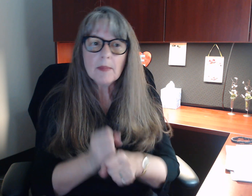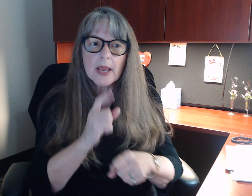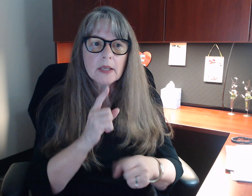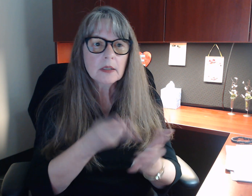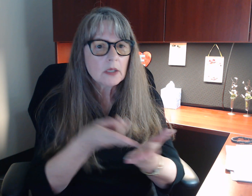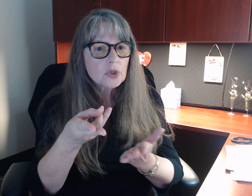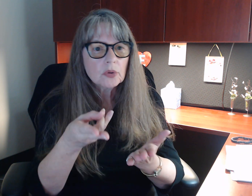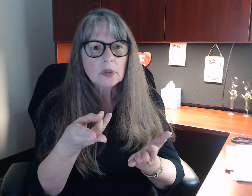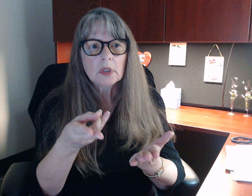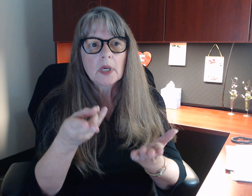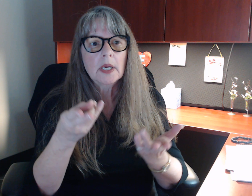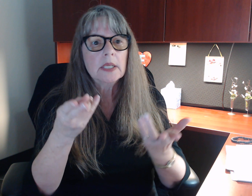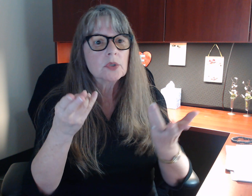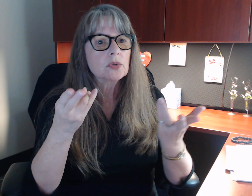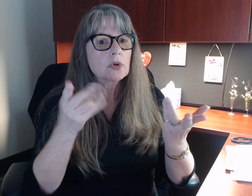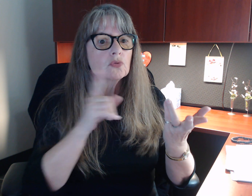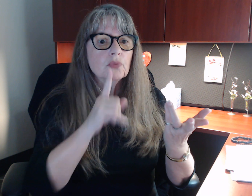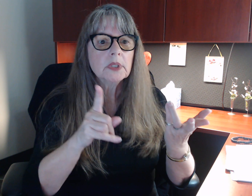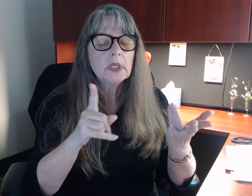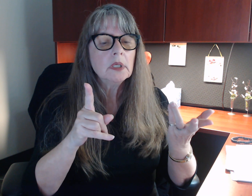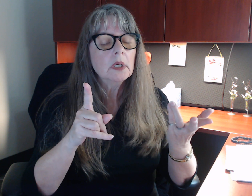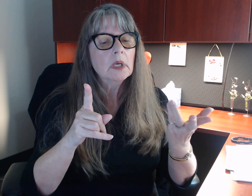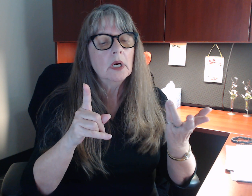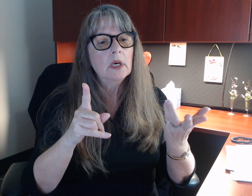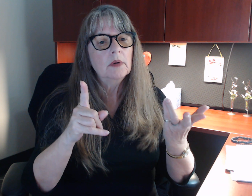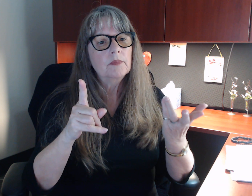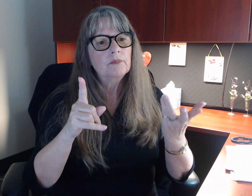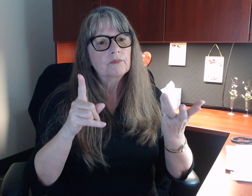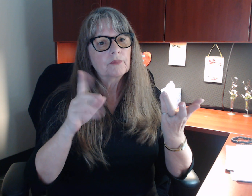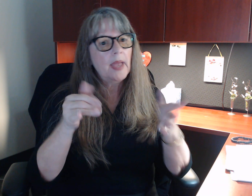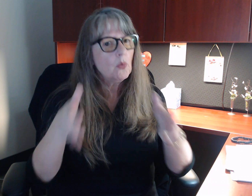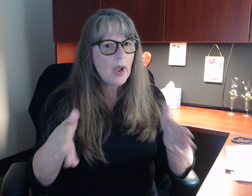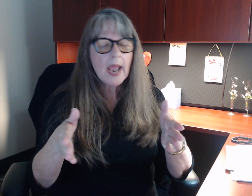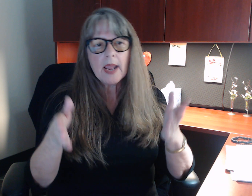make sure it's really that way,